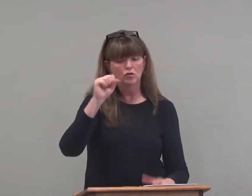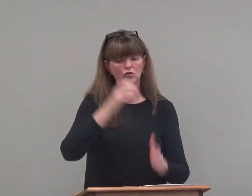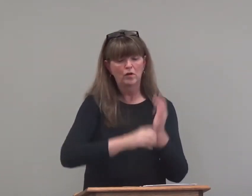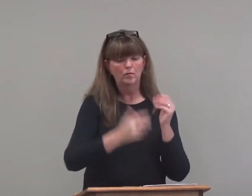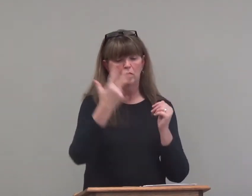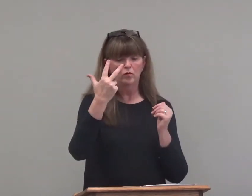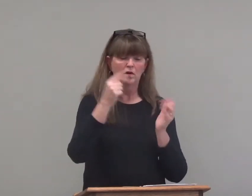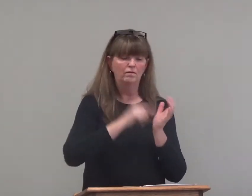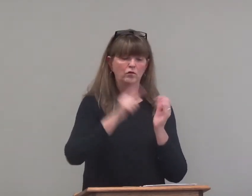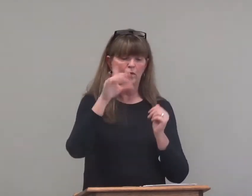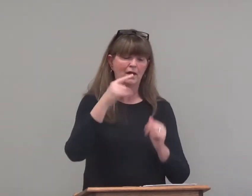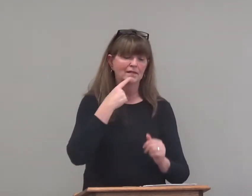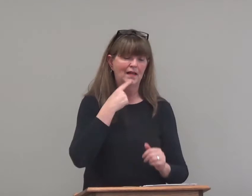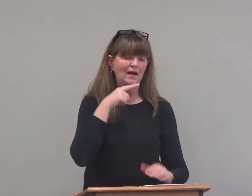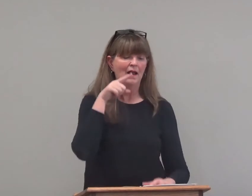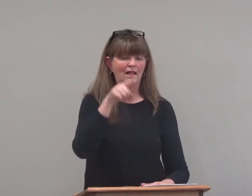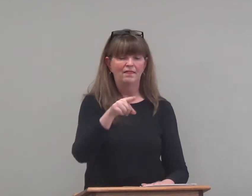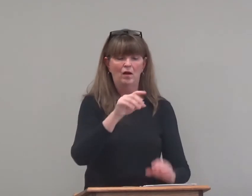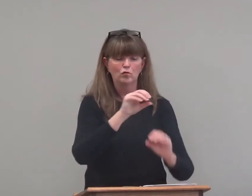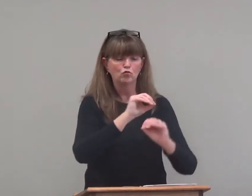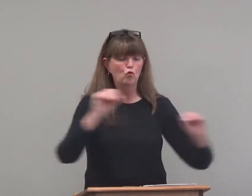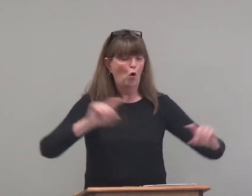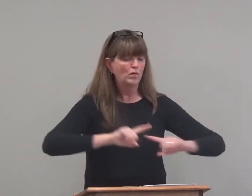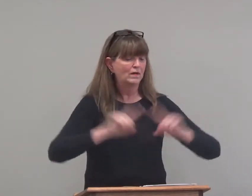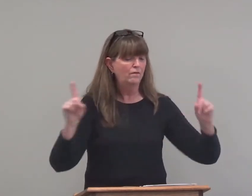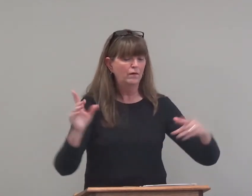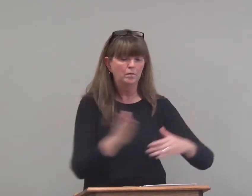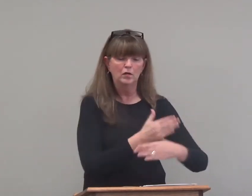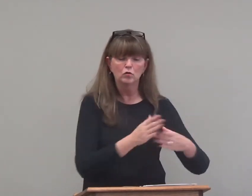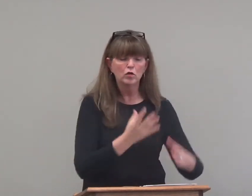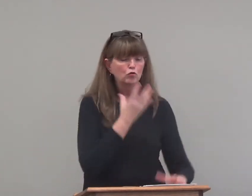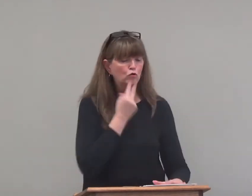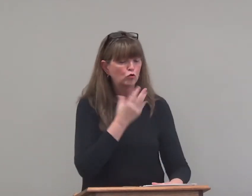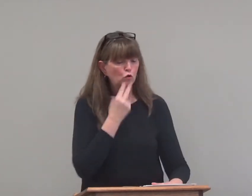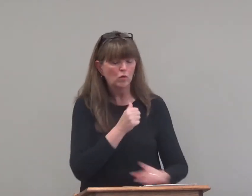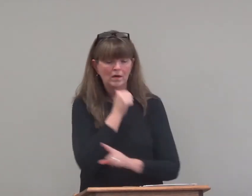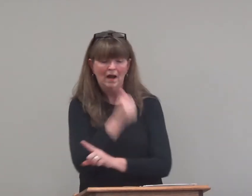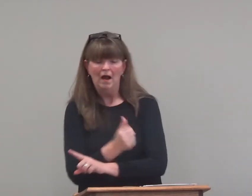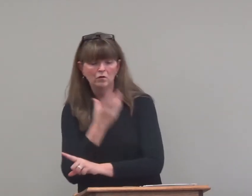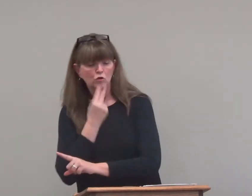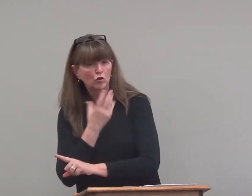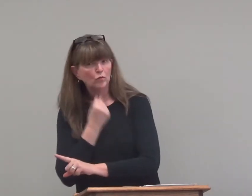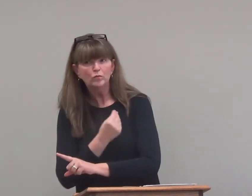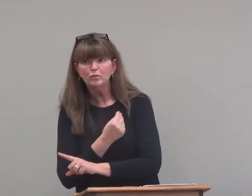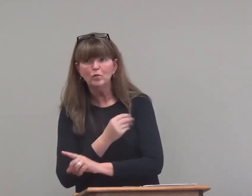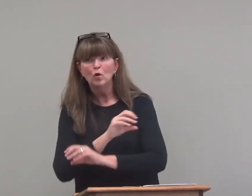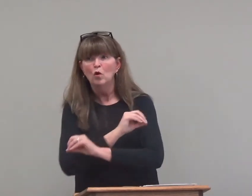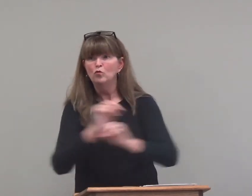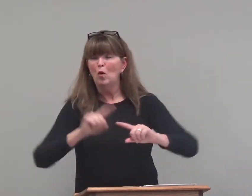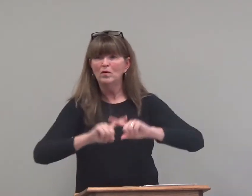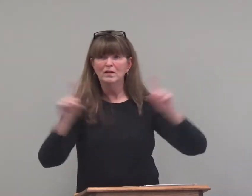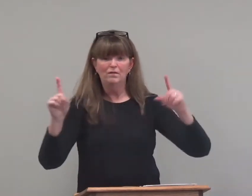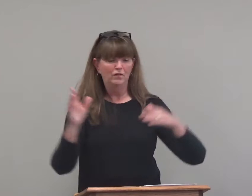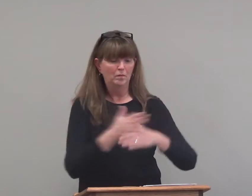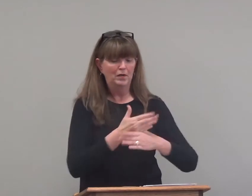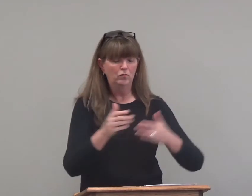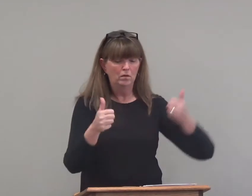Because Galatians chapter 3, verse 28 says, there is no difference between Jew and Gentile. There is